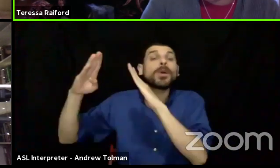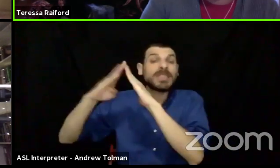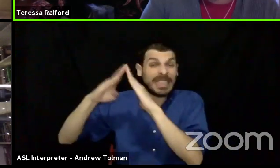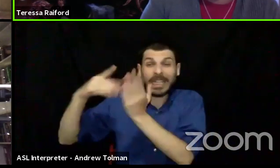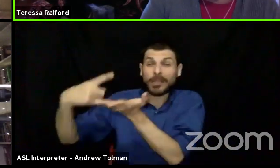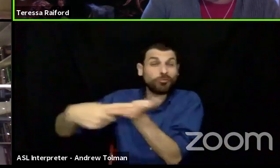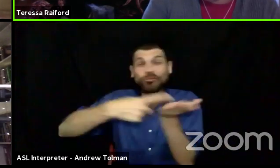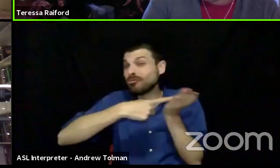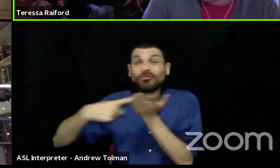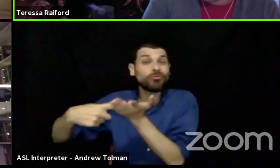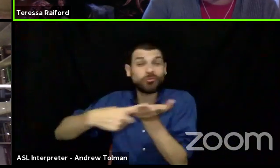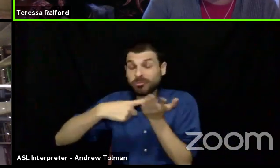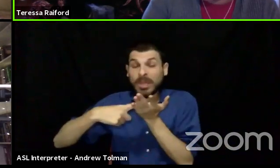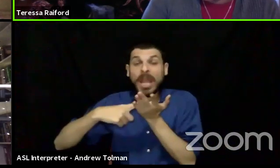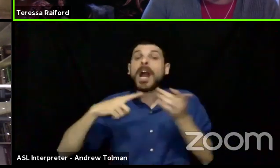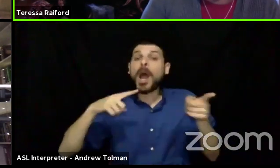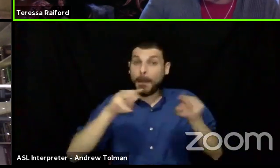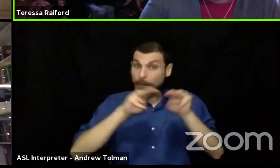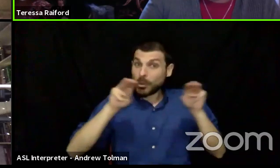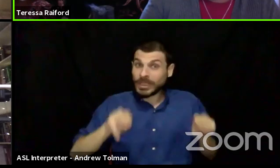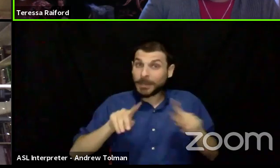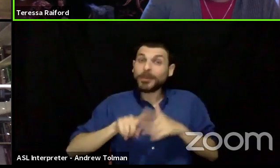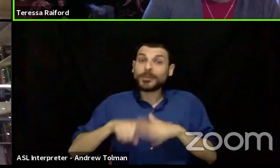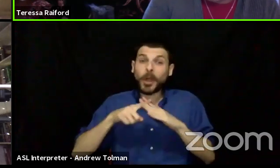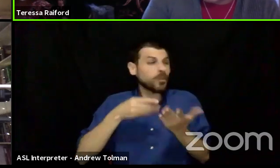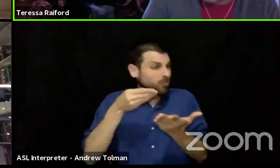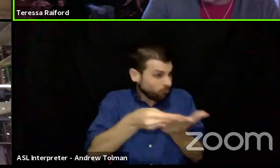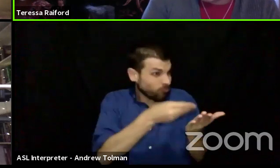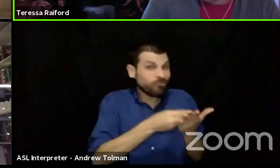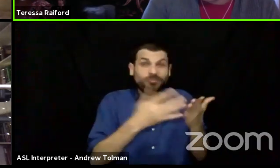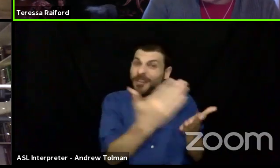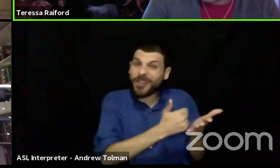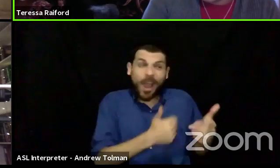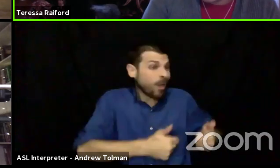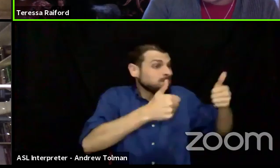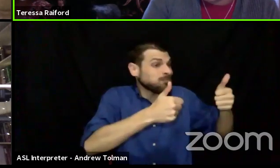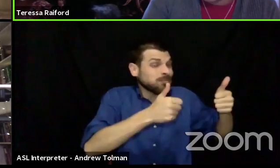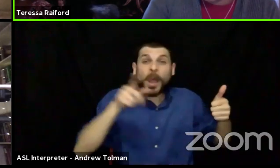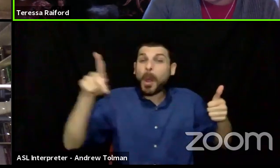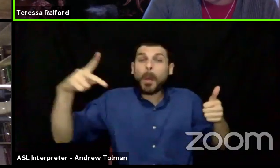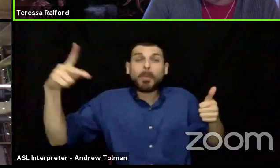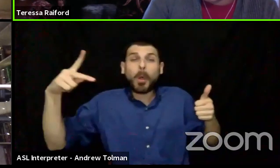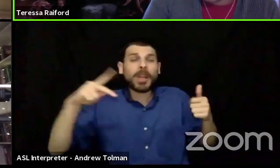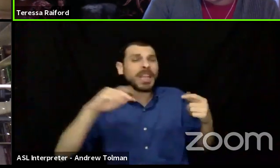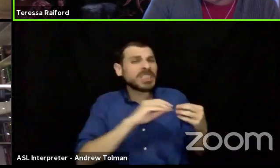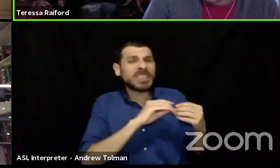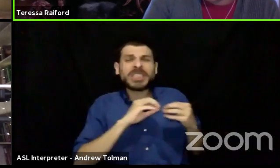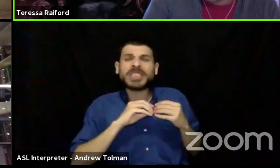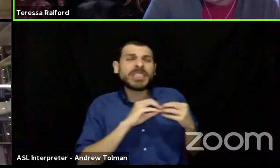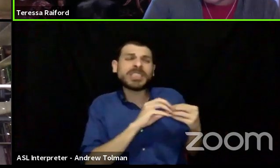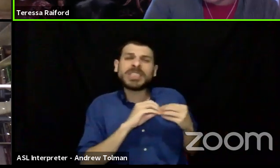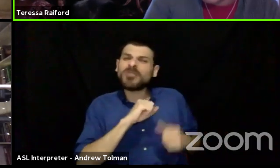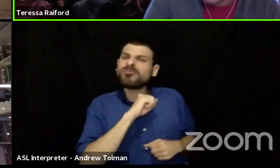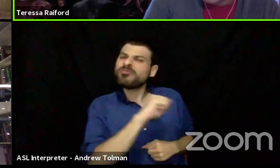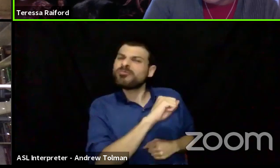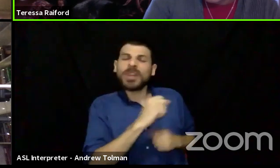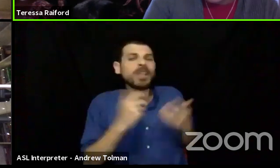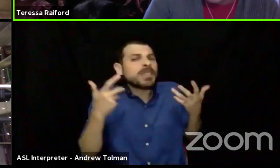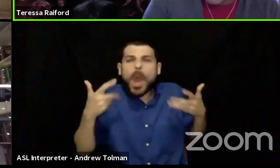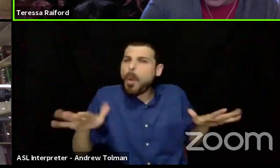was raising the funds that they needed, the city was still resistant to partnering with them on helping make that development